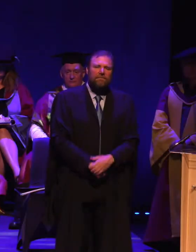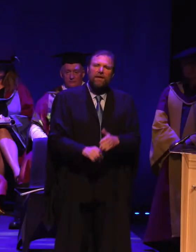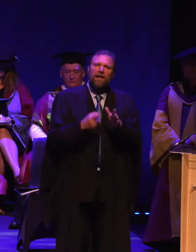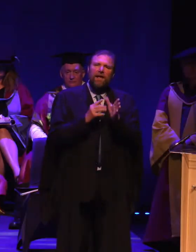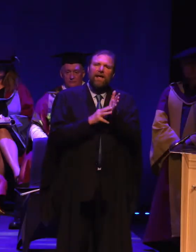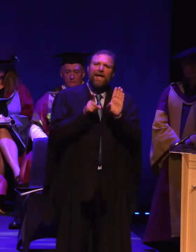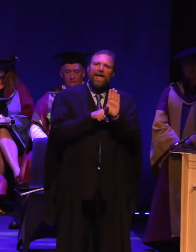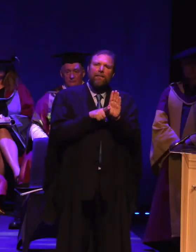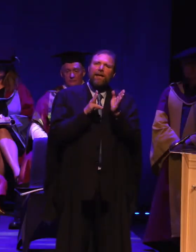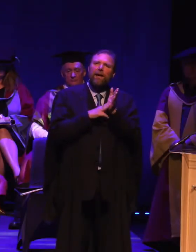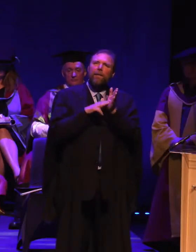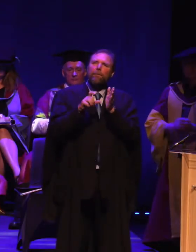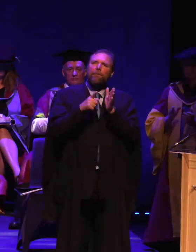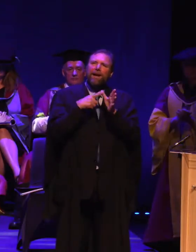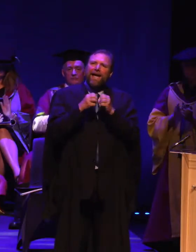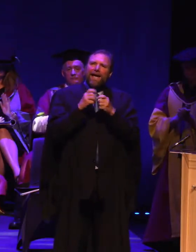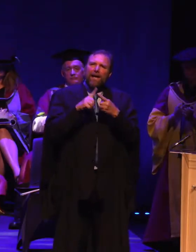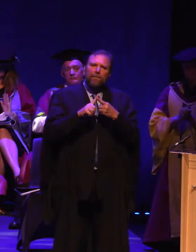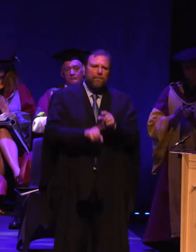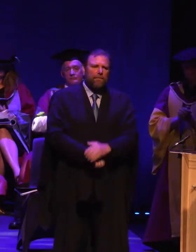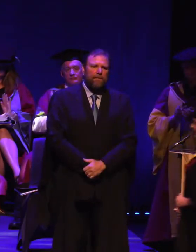Amy McKay.